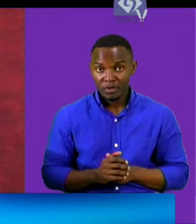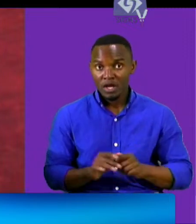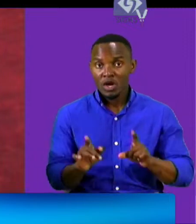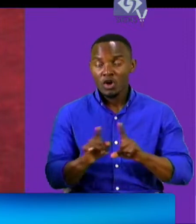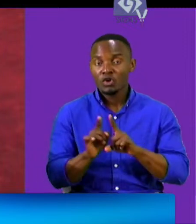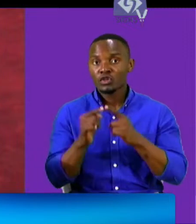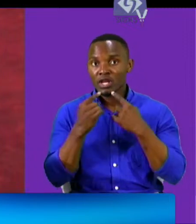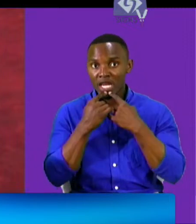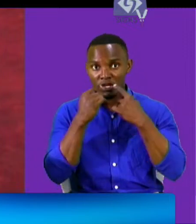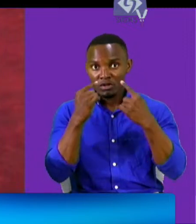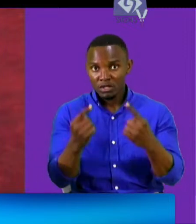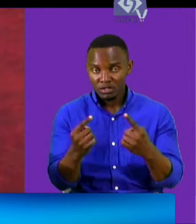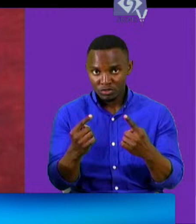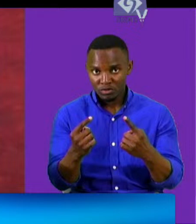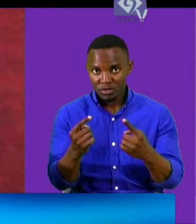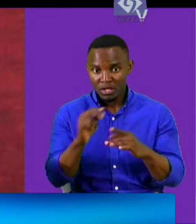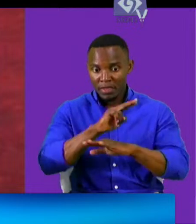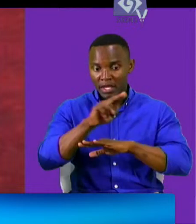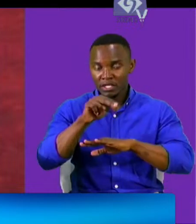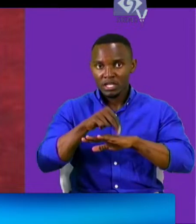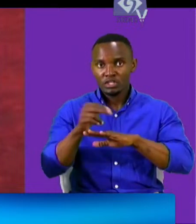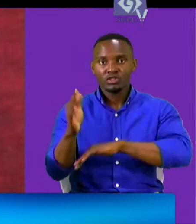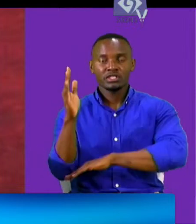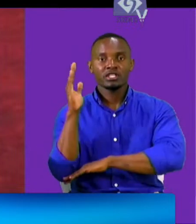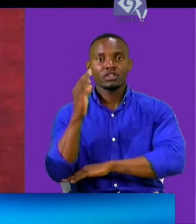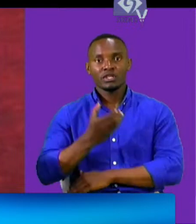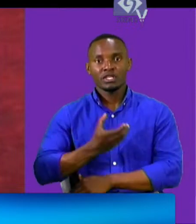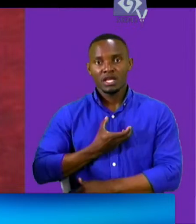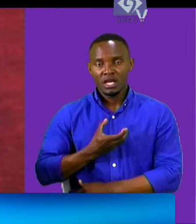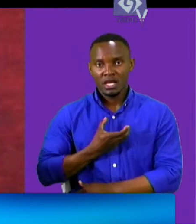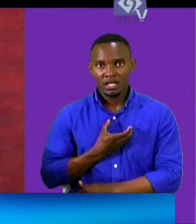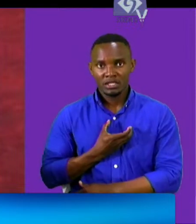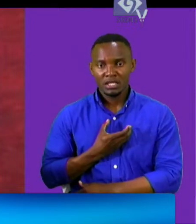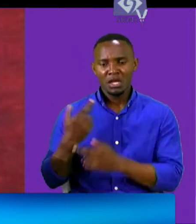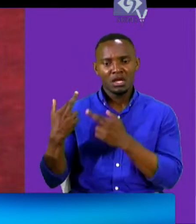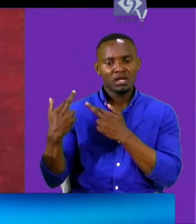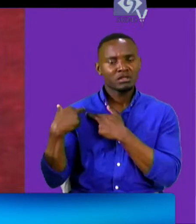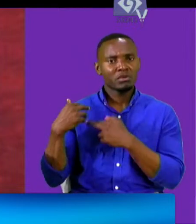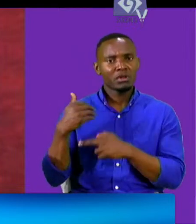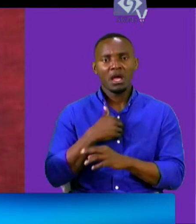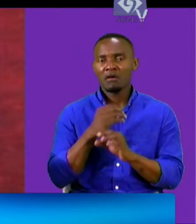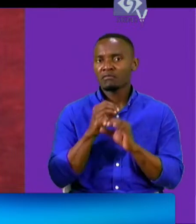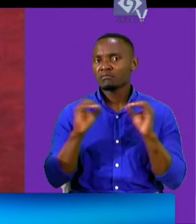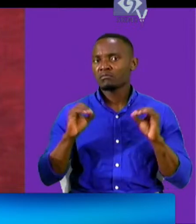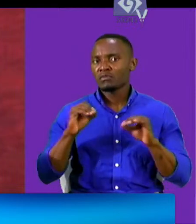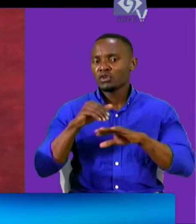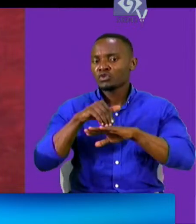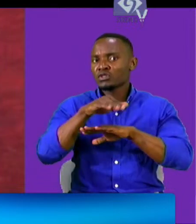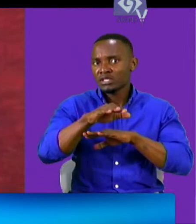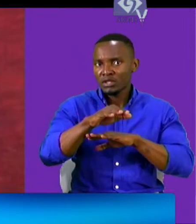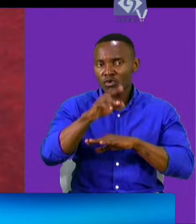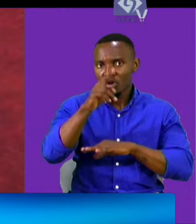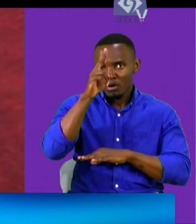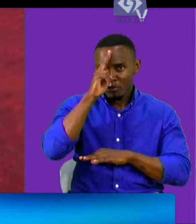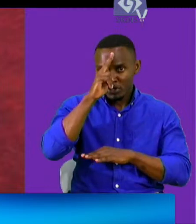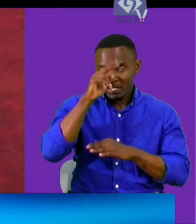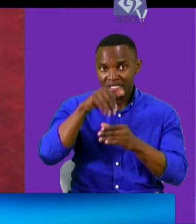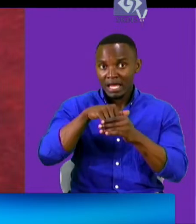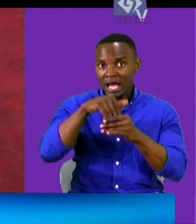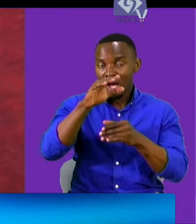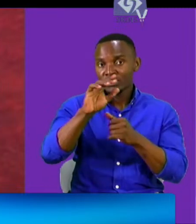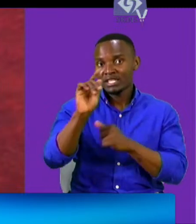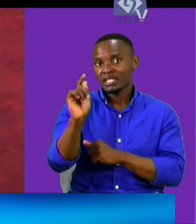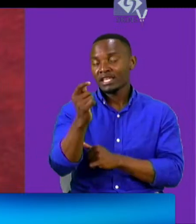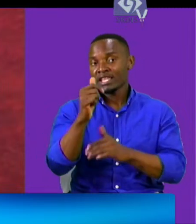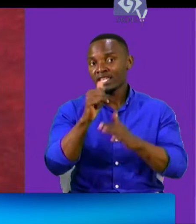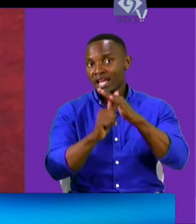is hereby issued that National 109 of the National Police Service mandate to deploy police officers outside Kenya under Article